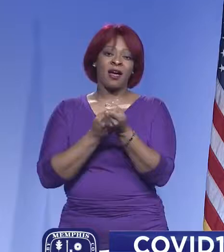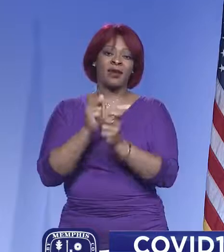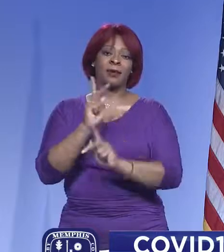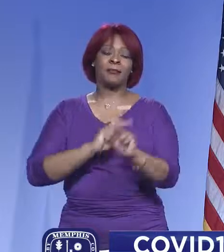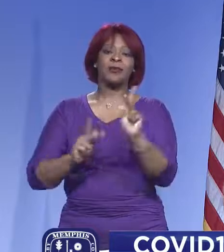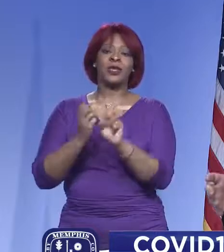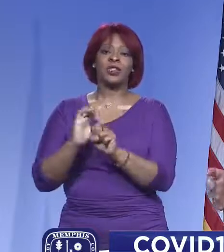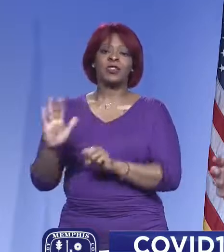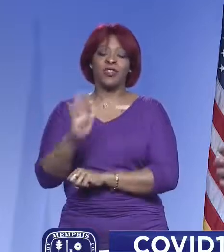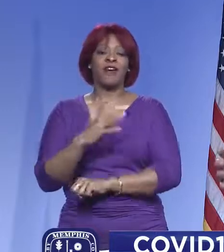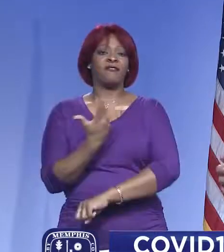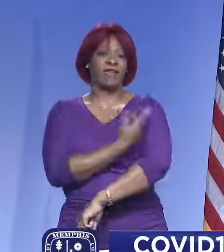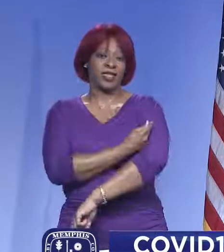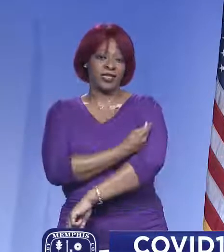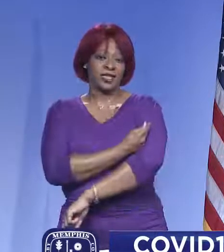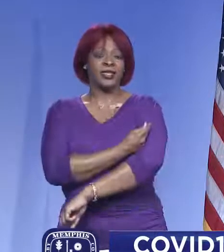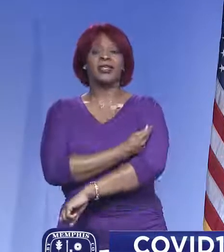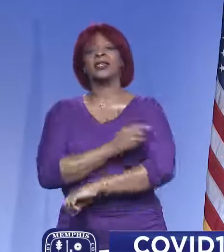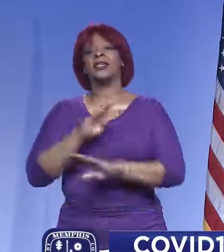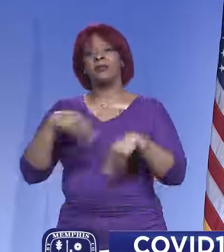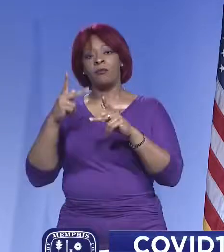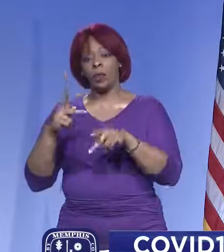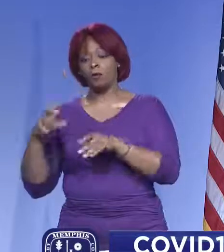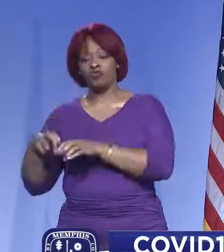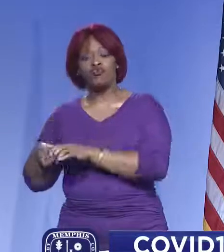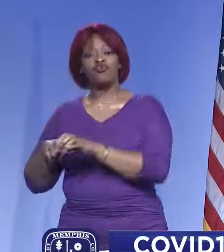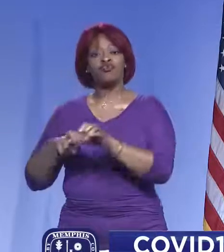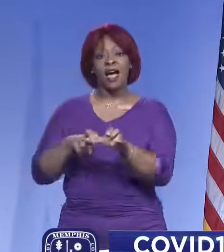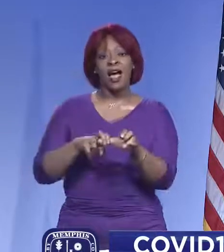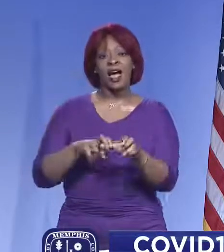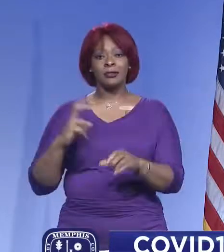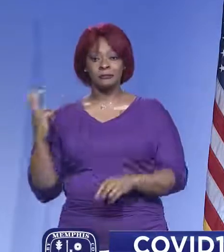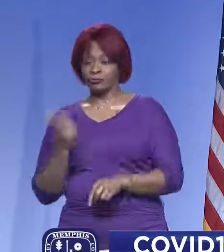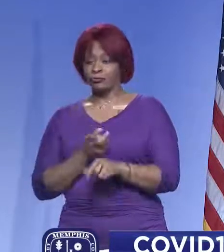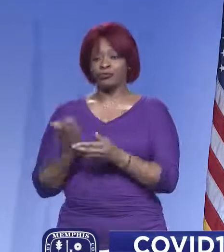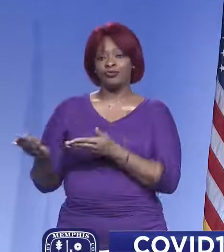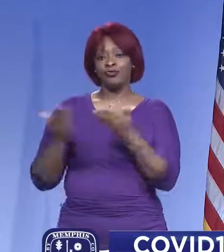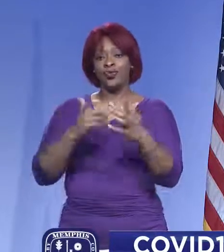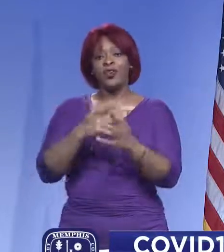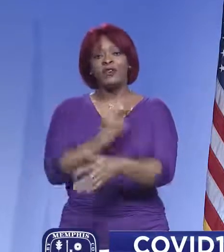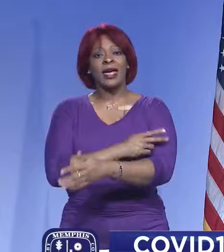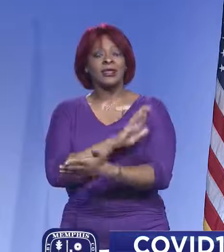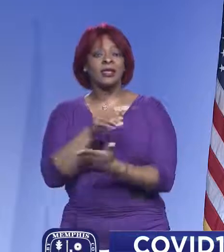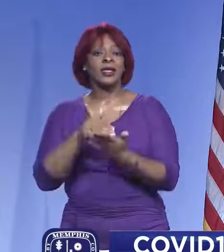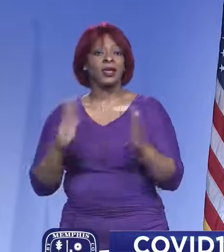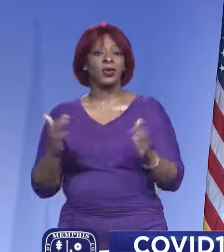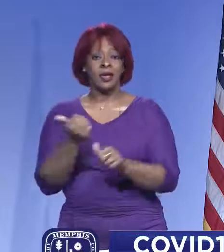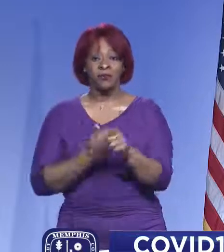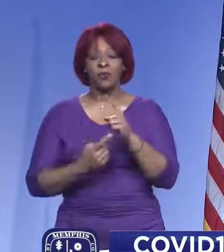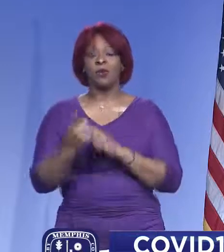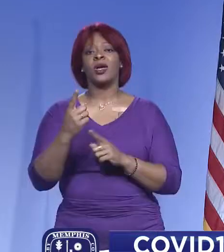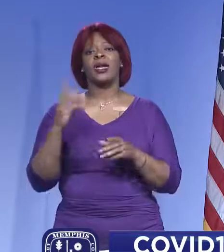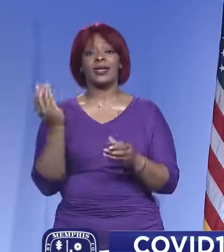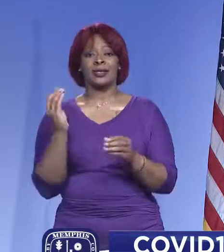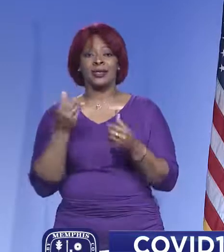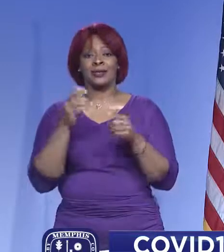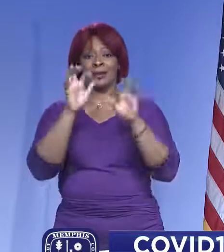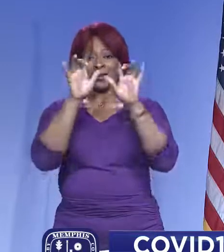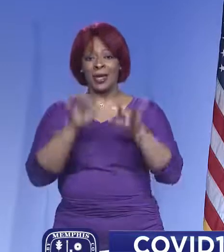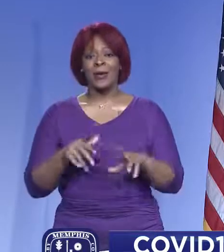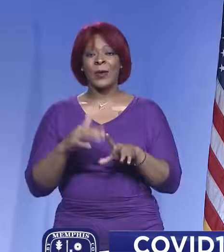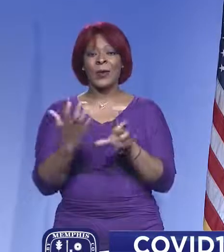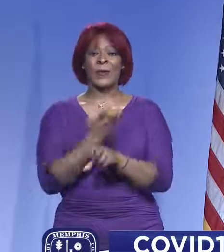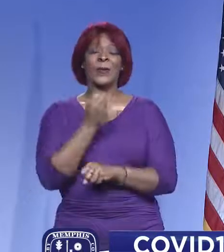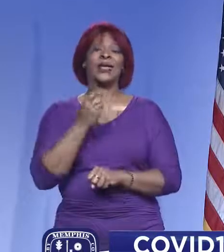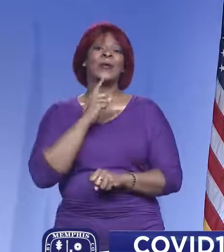get vaccinated, give a person a ride to a vaccination, and I encourage everybody to enter to win. It's an exciting time